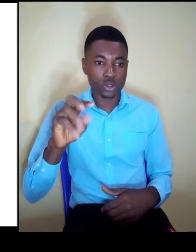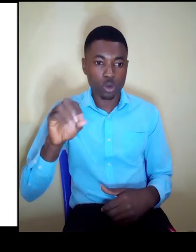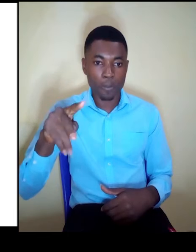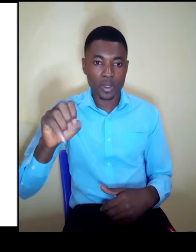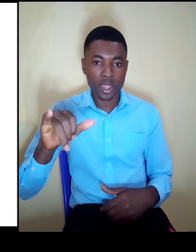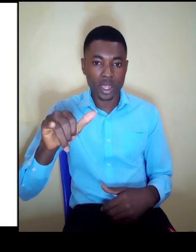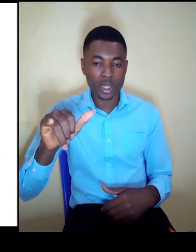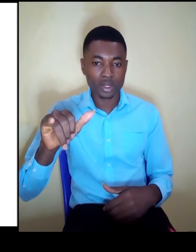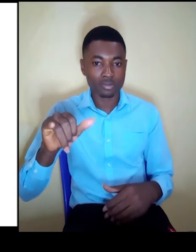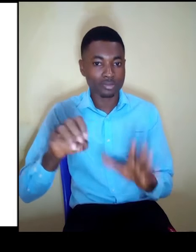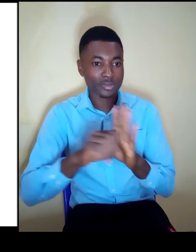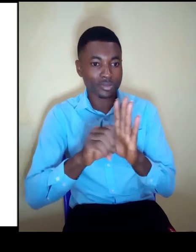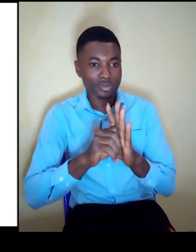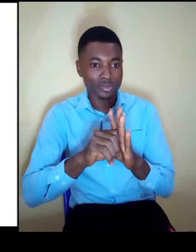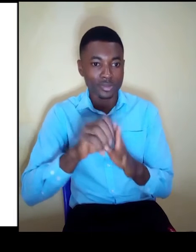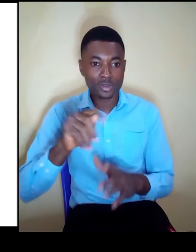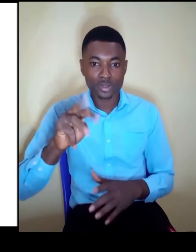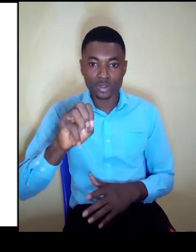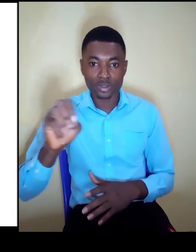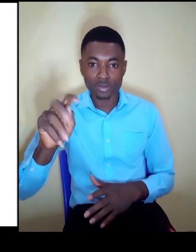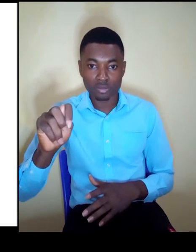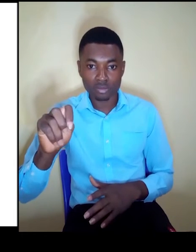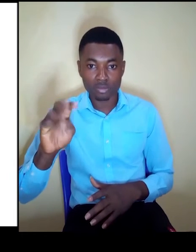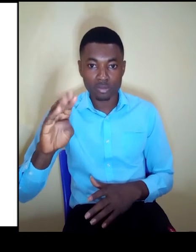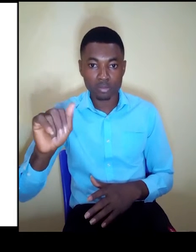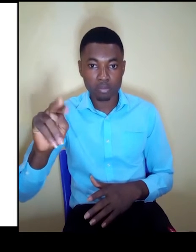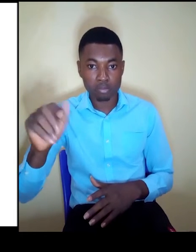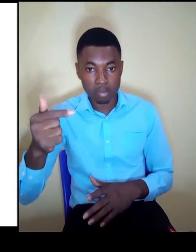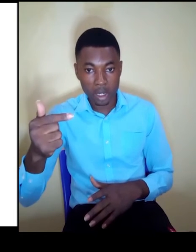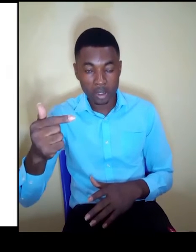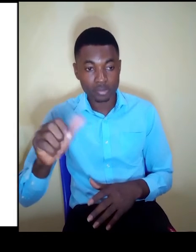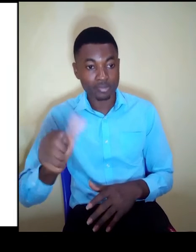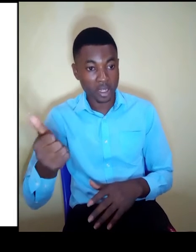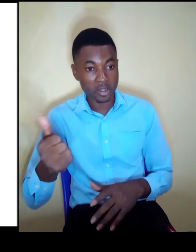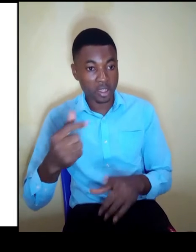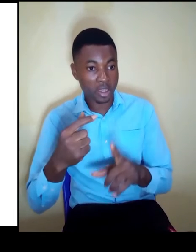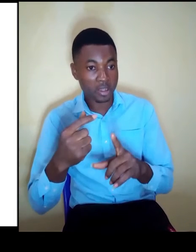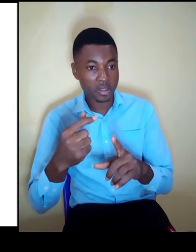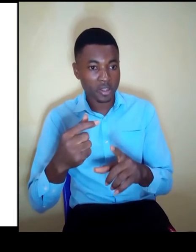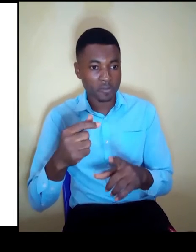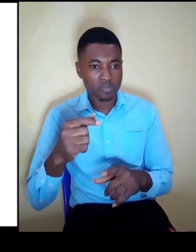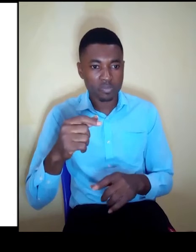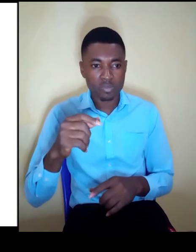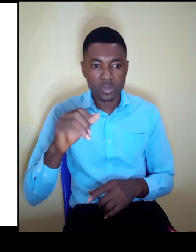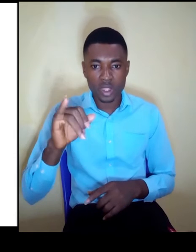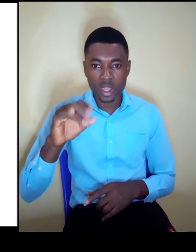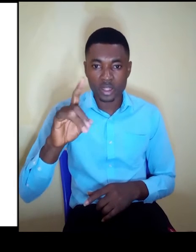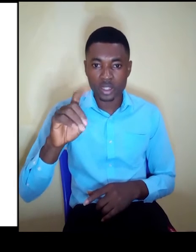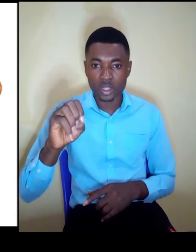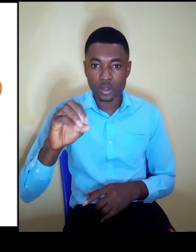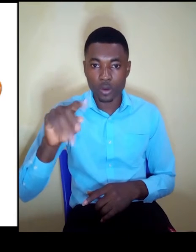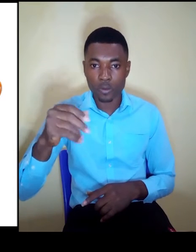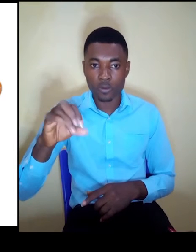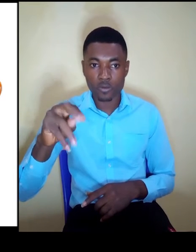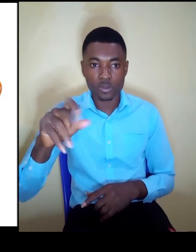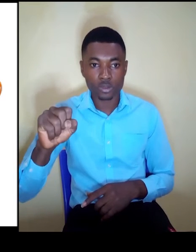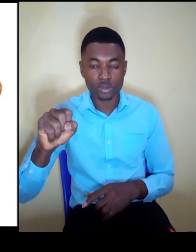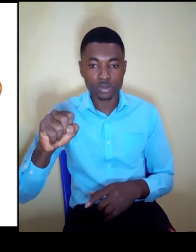tweet or bang, or idiophones, example is whim whim in a can, which means to walk